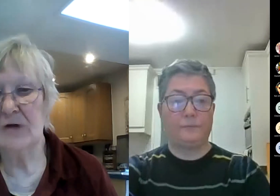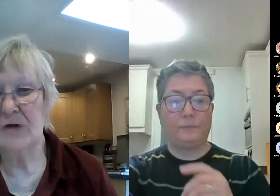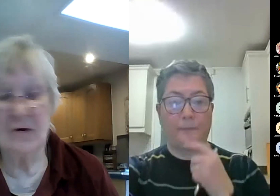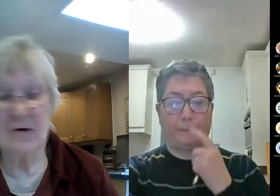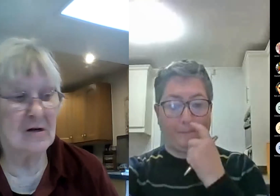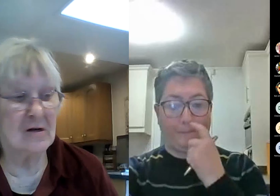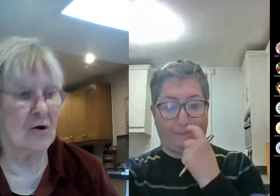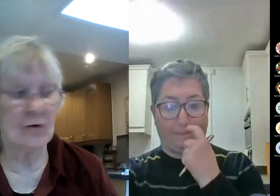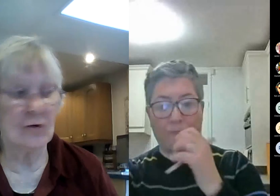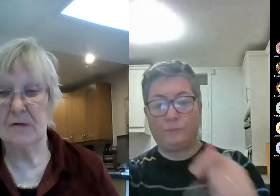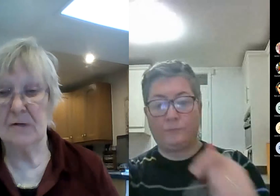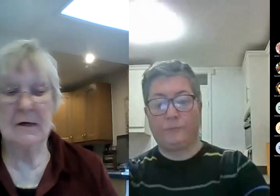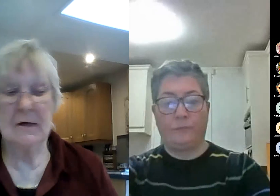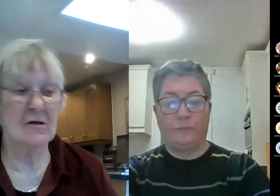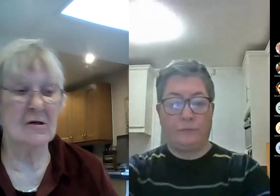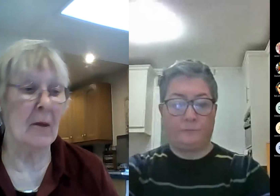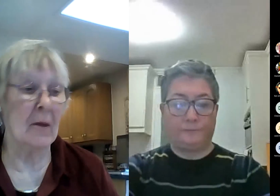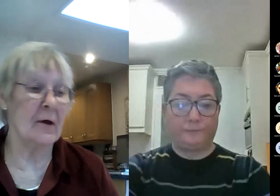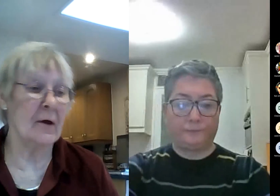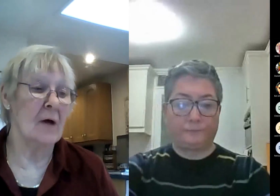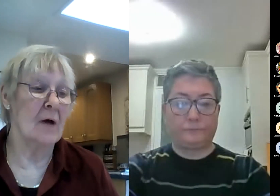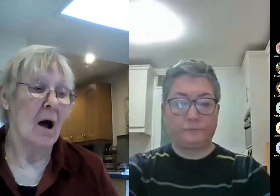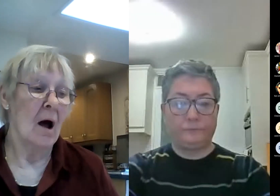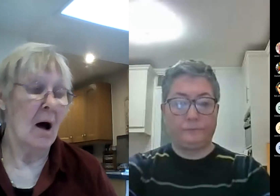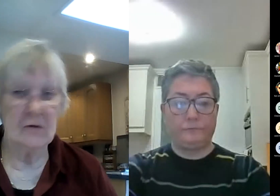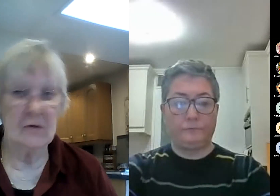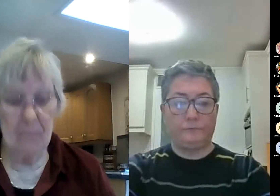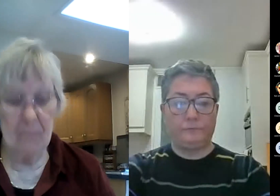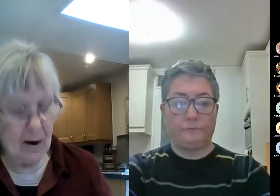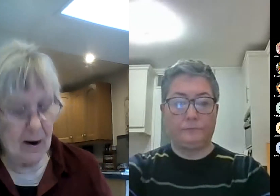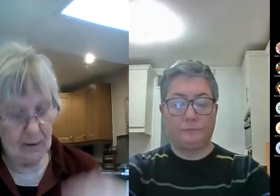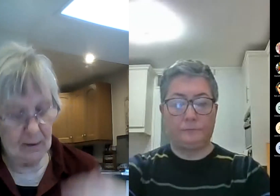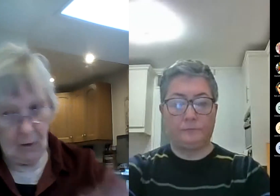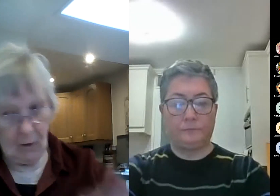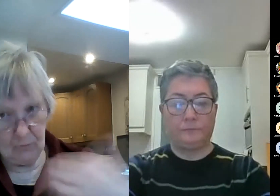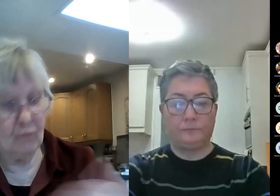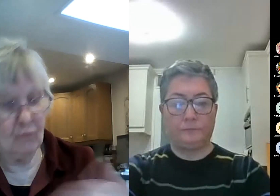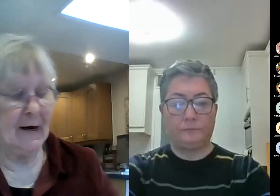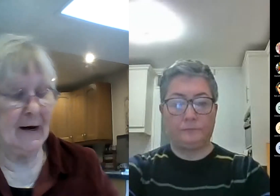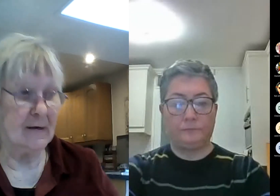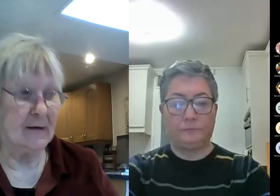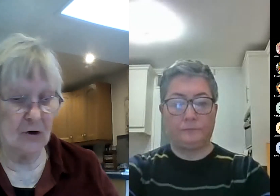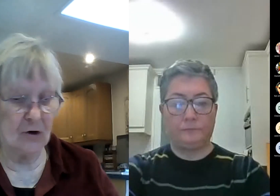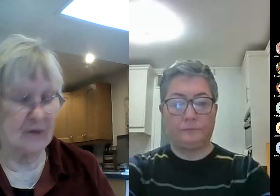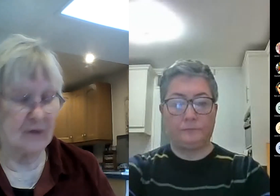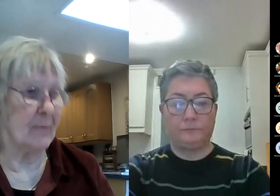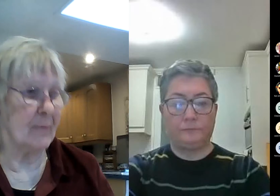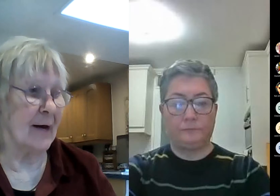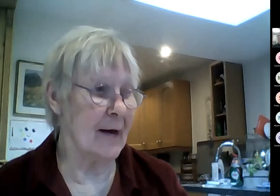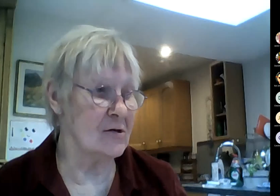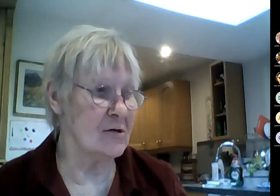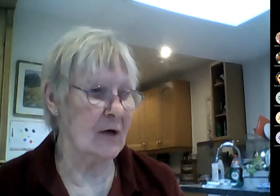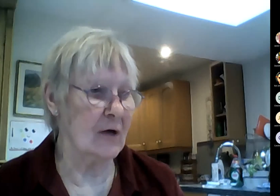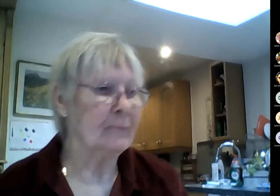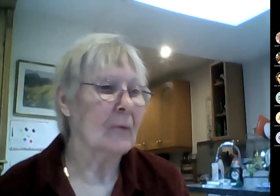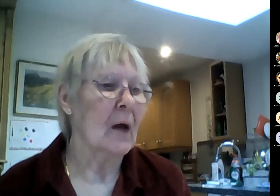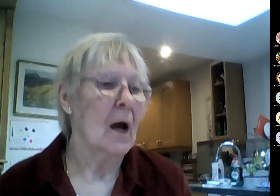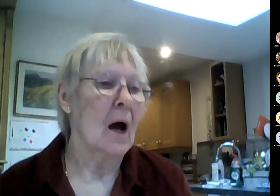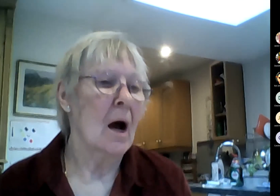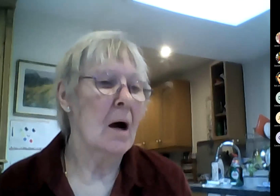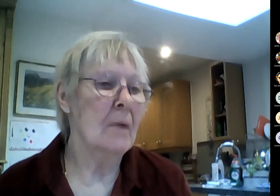So this is your Disability History Month, and my role really is to look at some of that